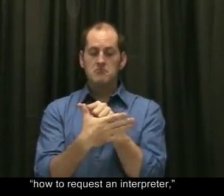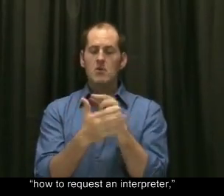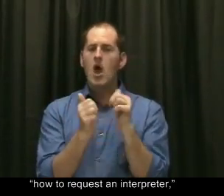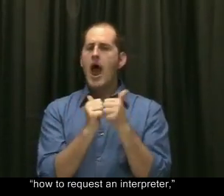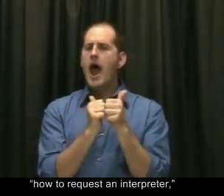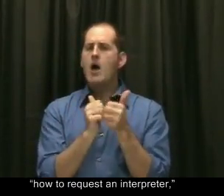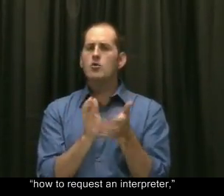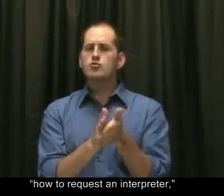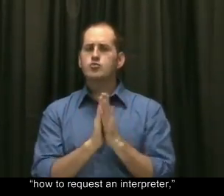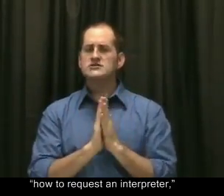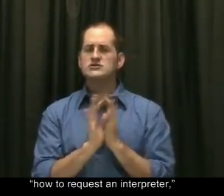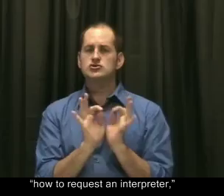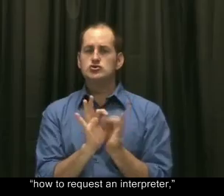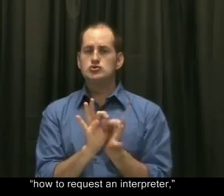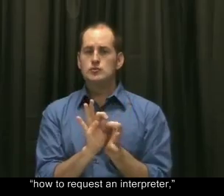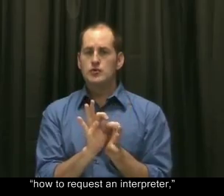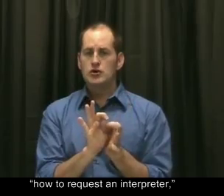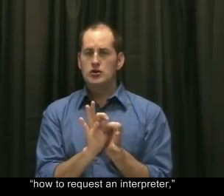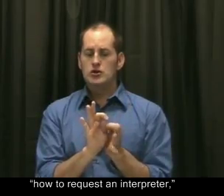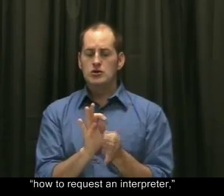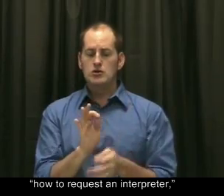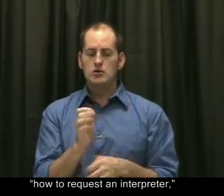how to request an interpreter,